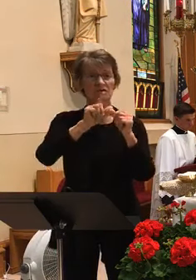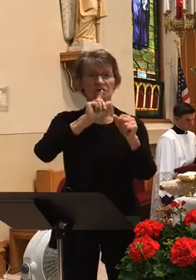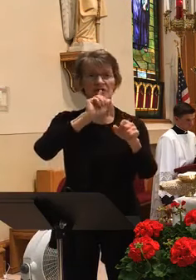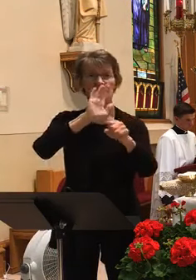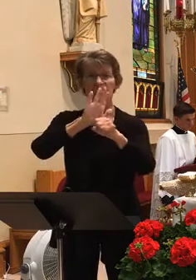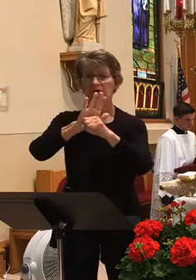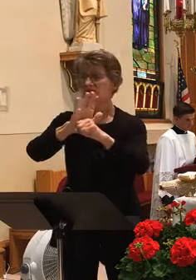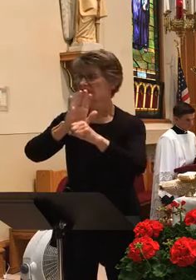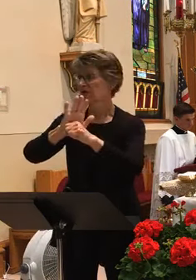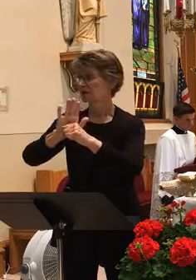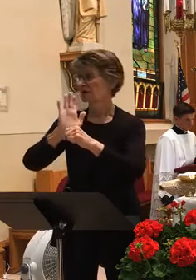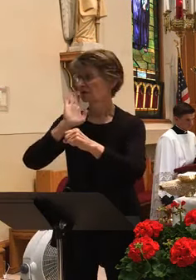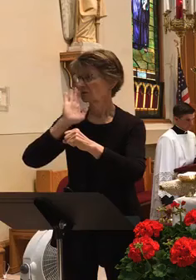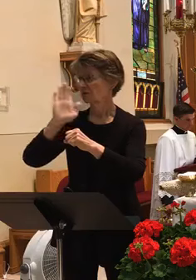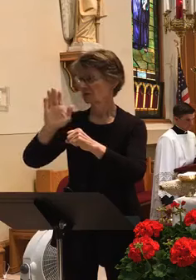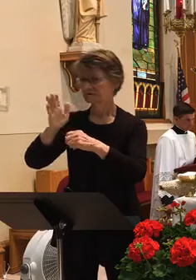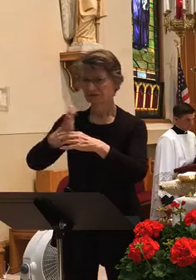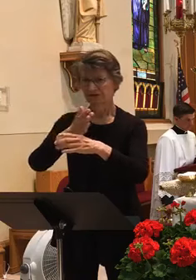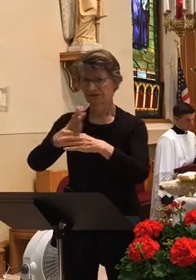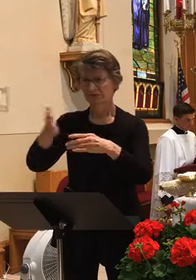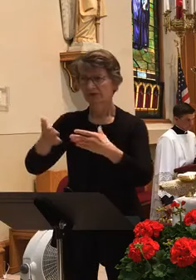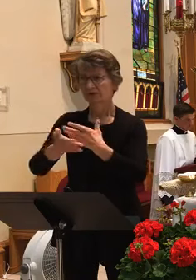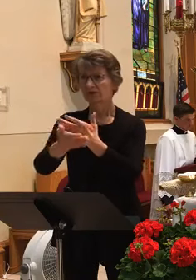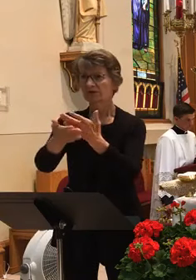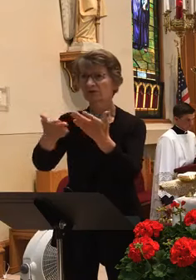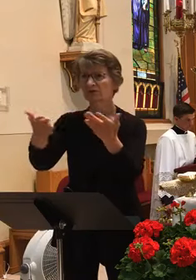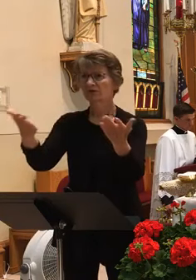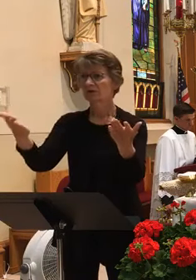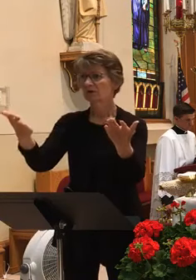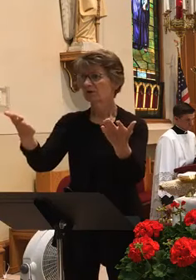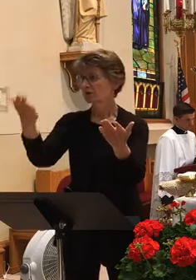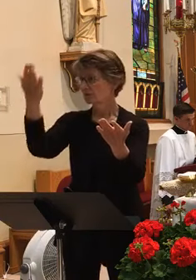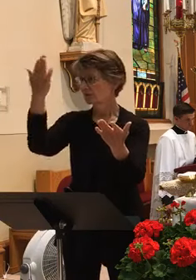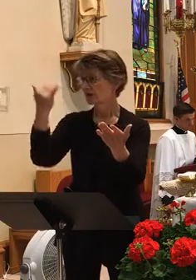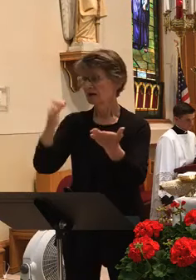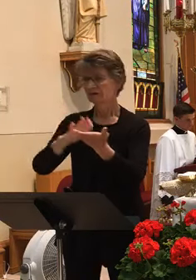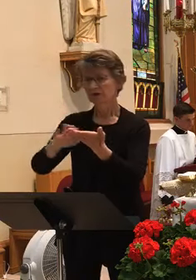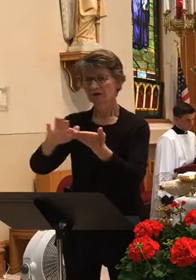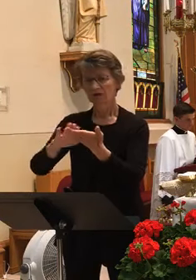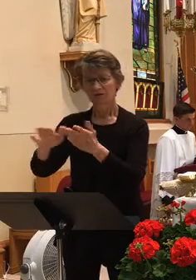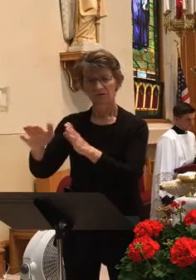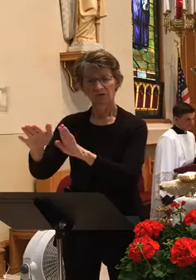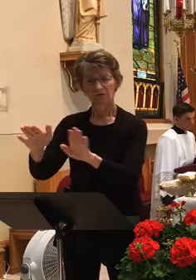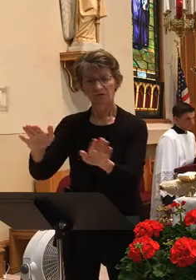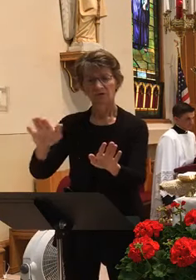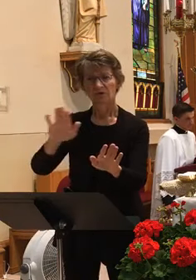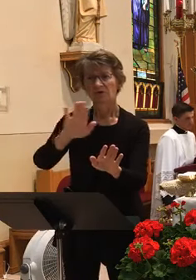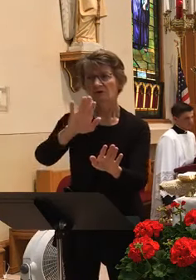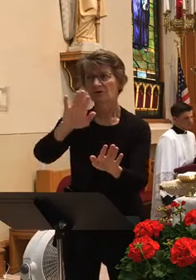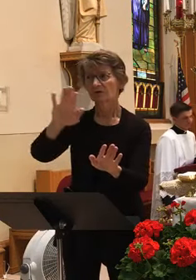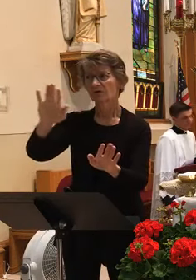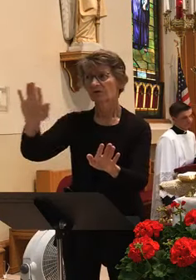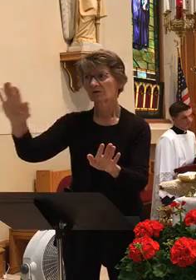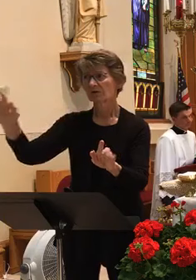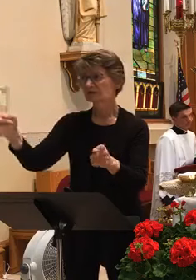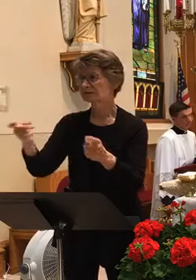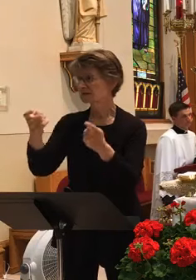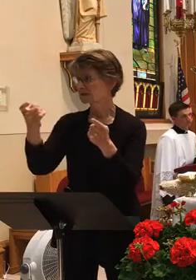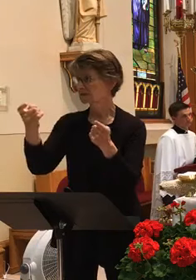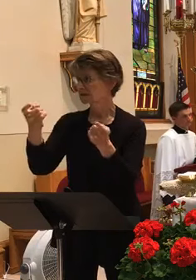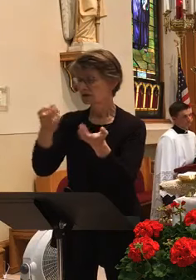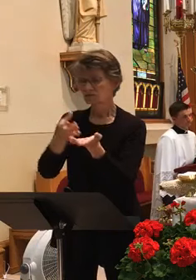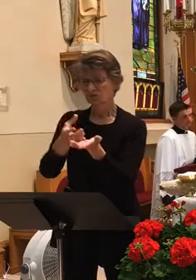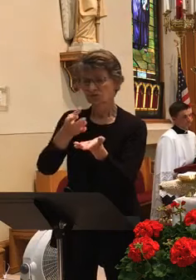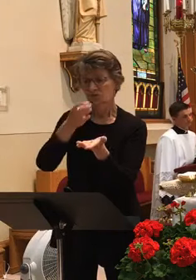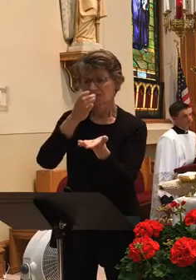eternal covenant, which will be poured out for you and for many for the forgiveness of sins. Do this